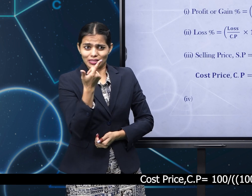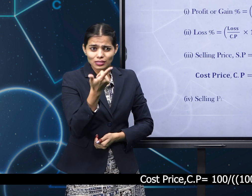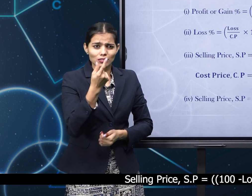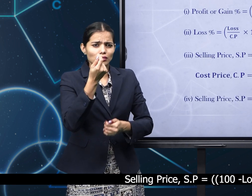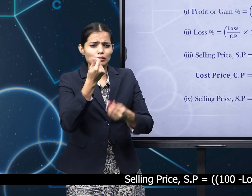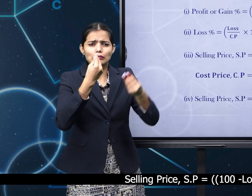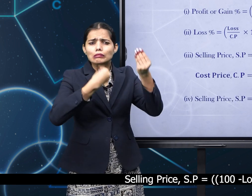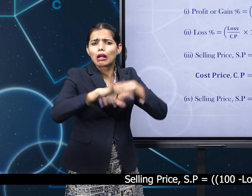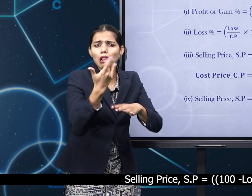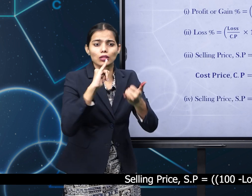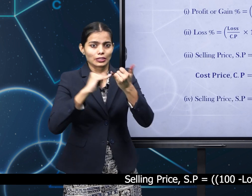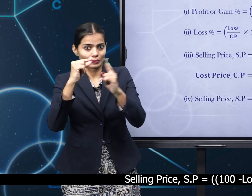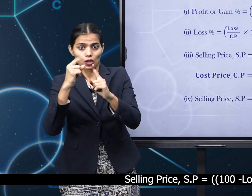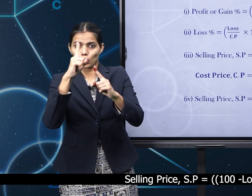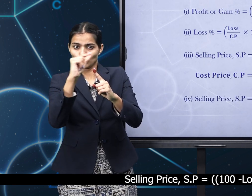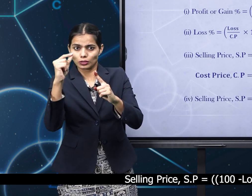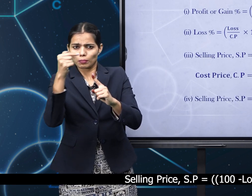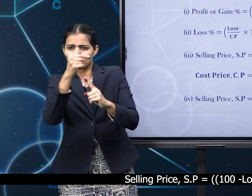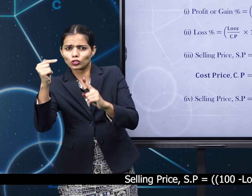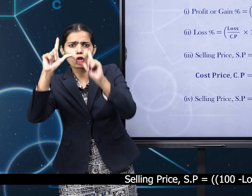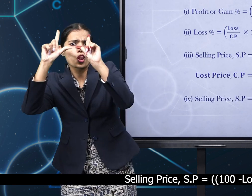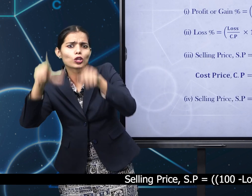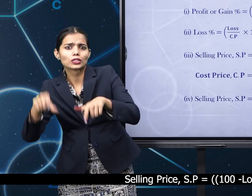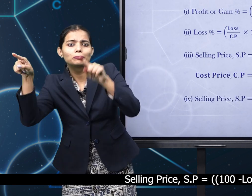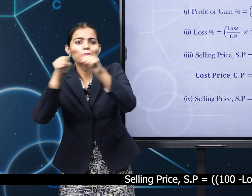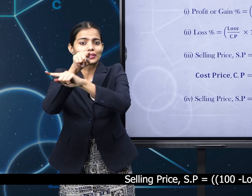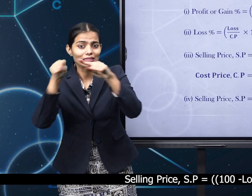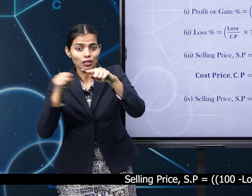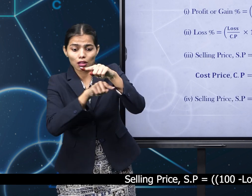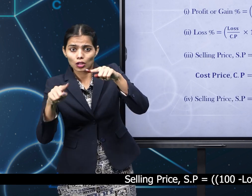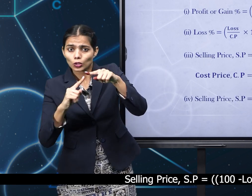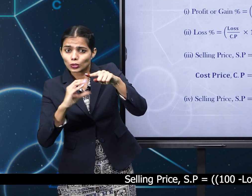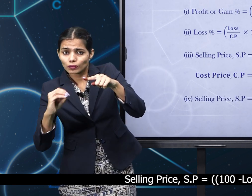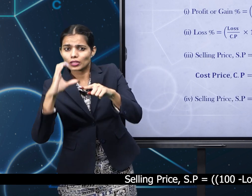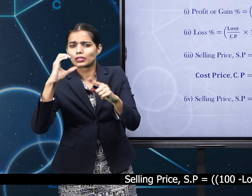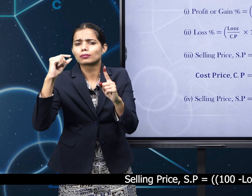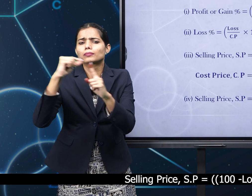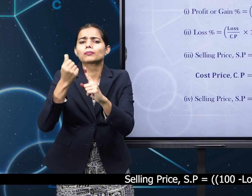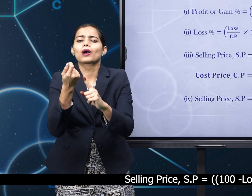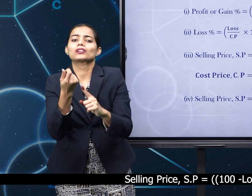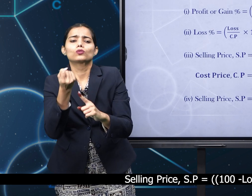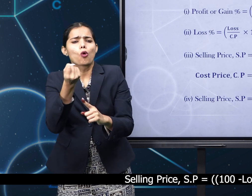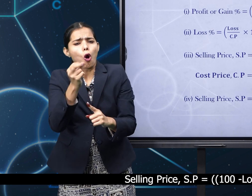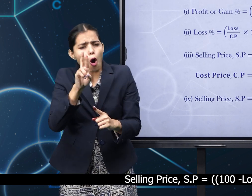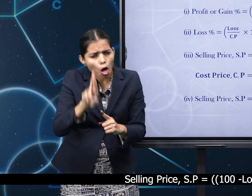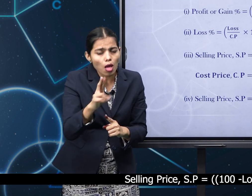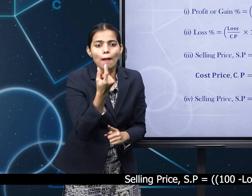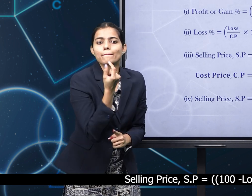Selling price, SP is equal to 100 minus loss percent by 100 into CP or